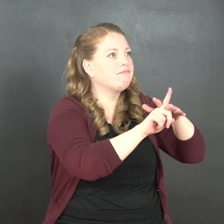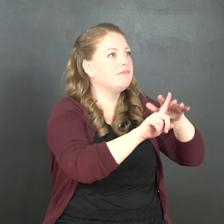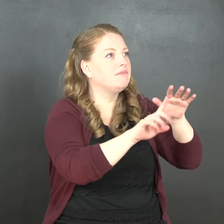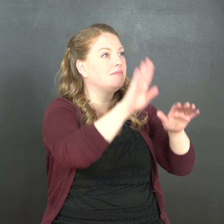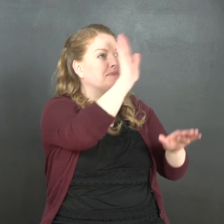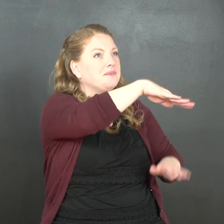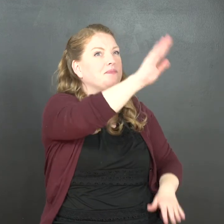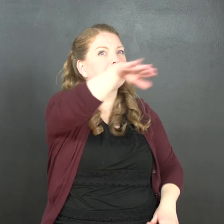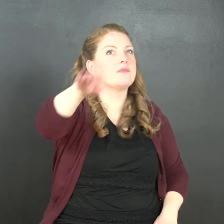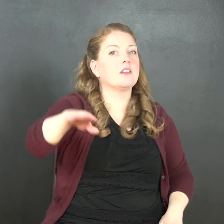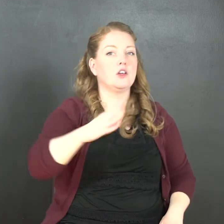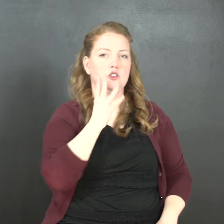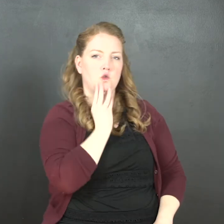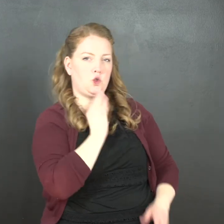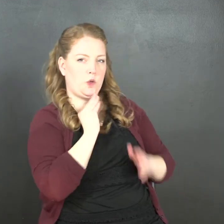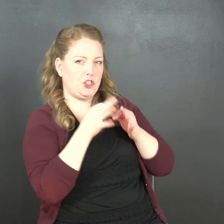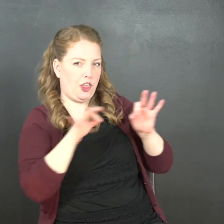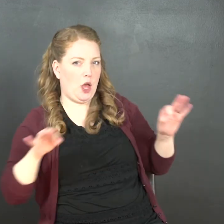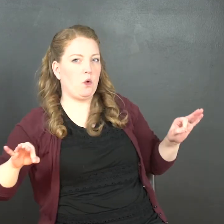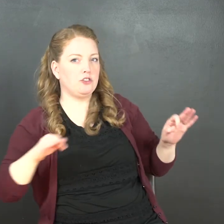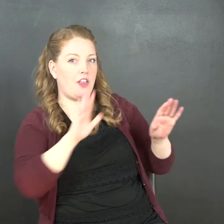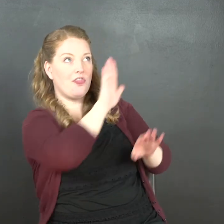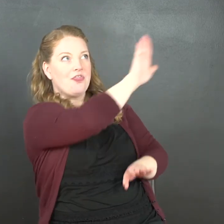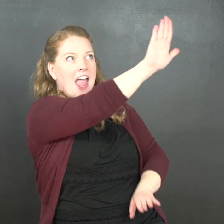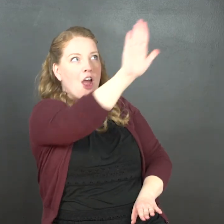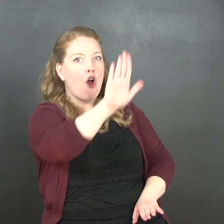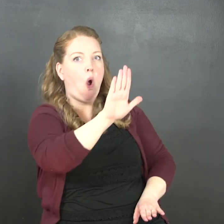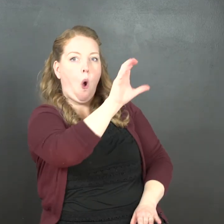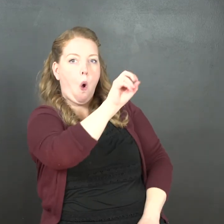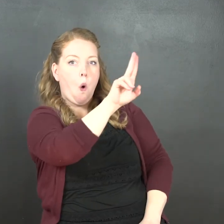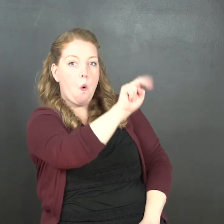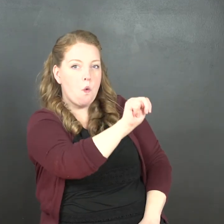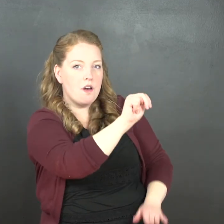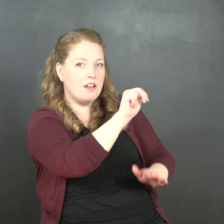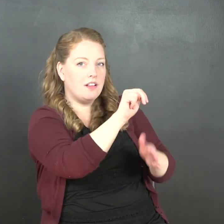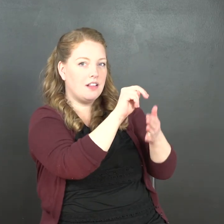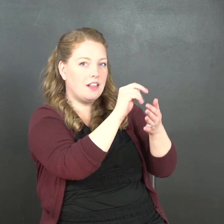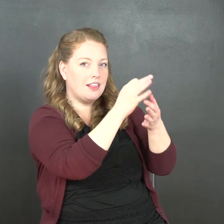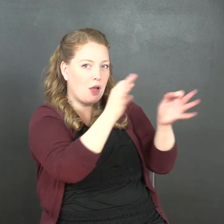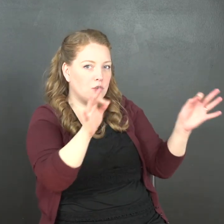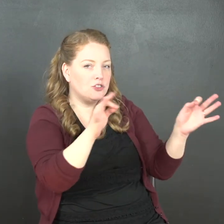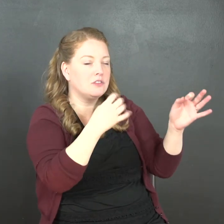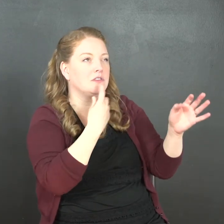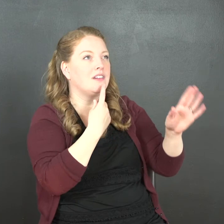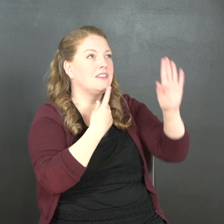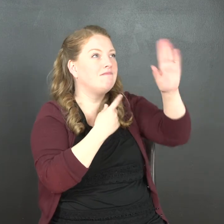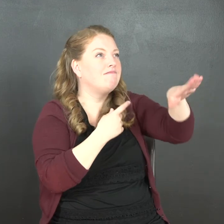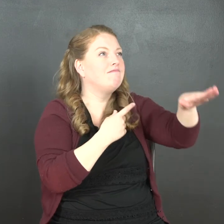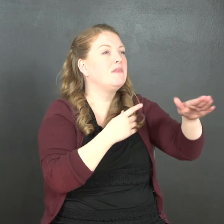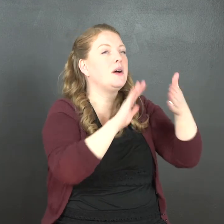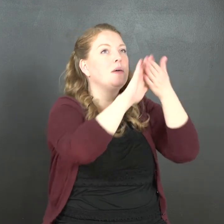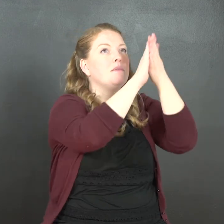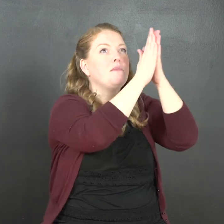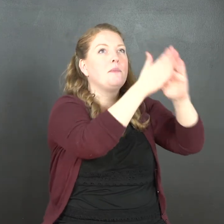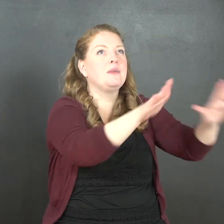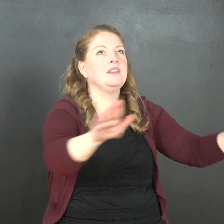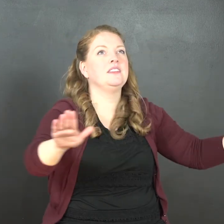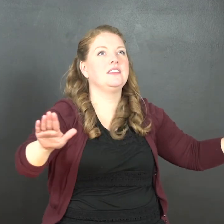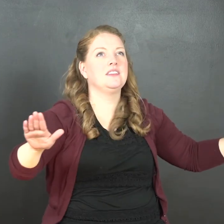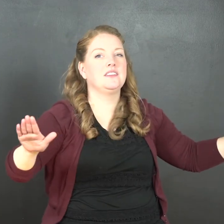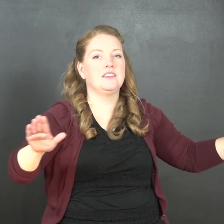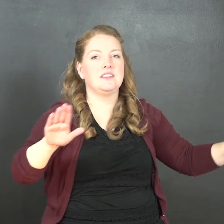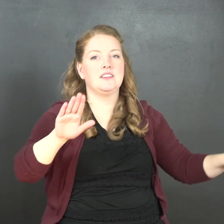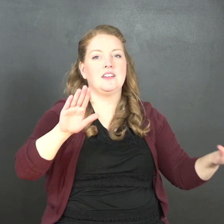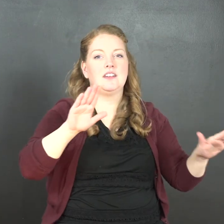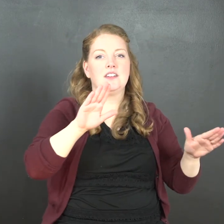you, Jews. You are free. And the words of freedom from one that they knew to be their own